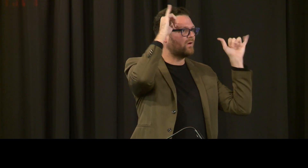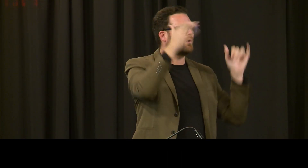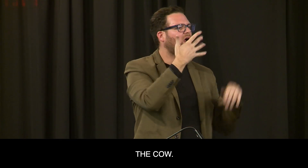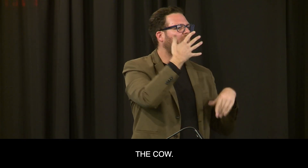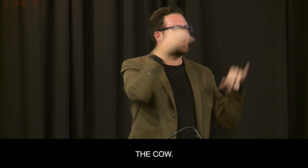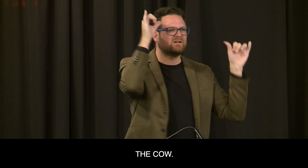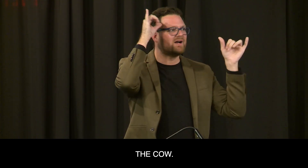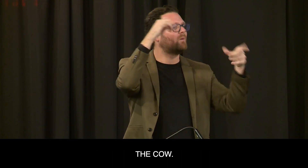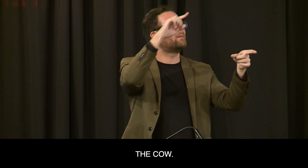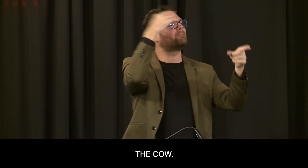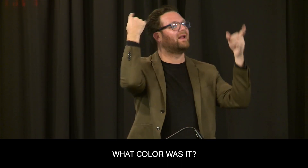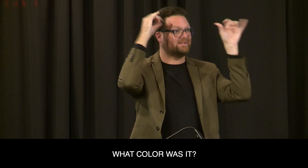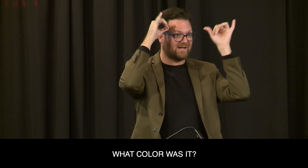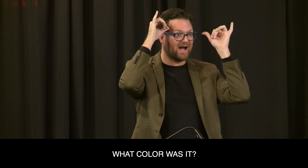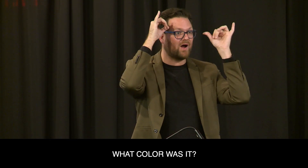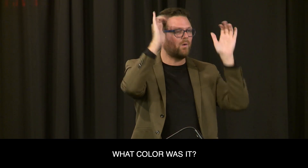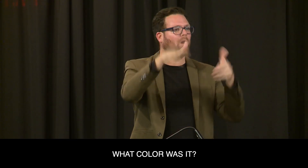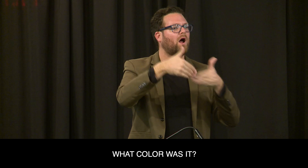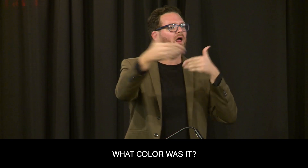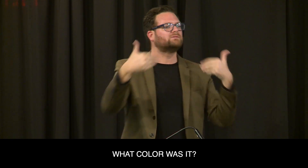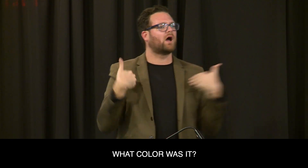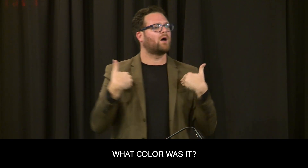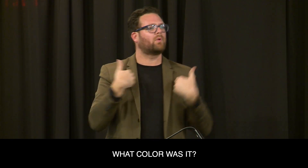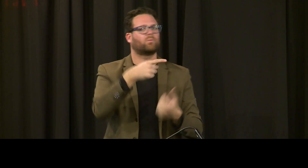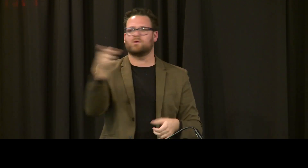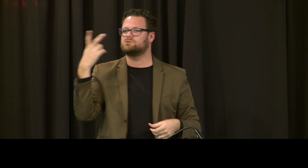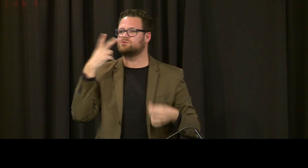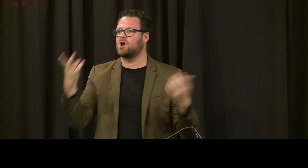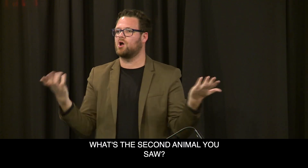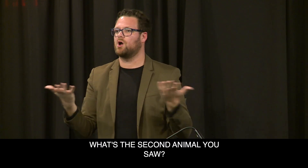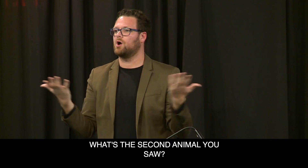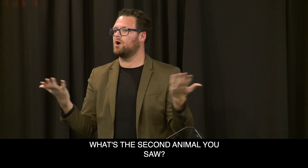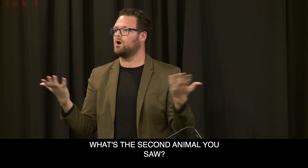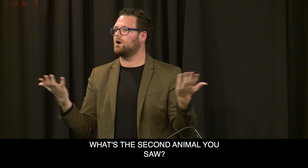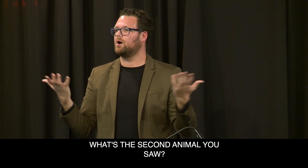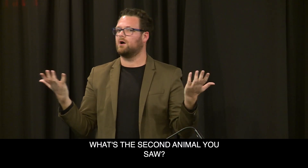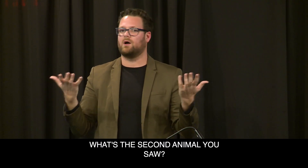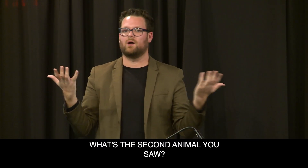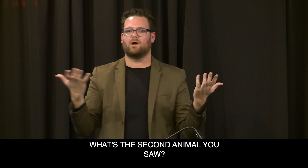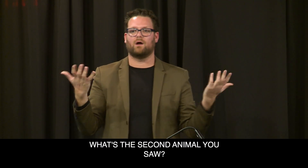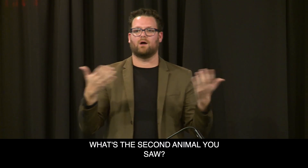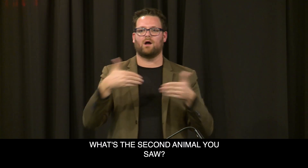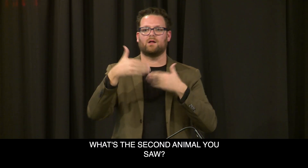The cow. What color was it? What's the second animal you saw?